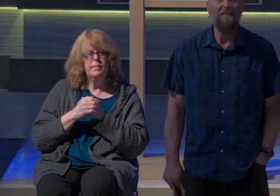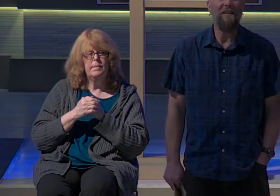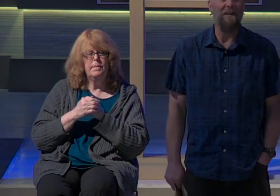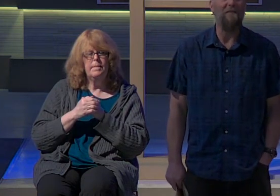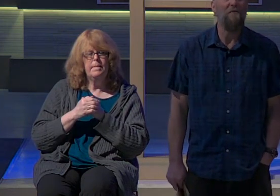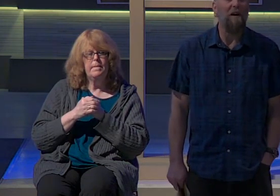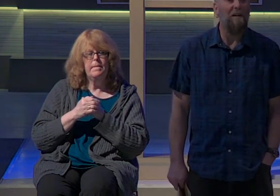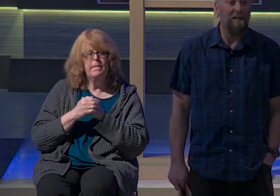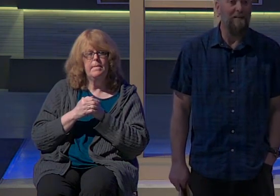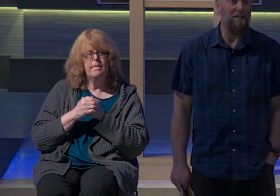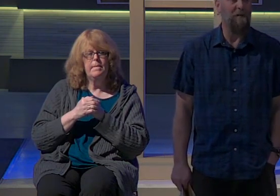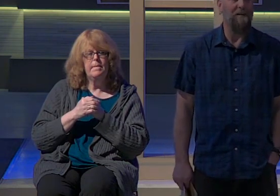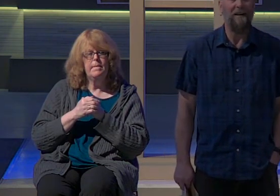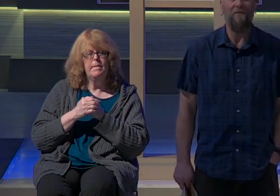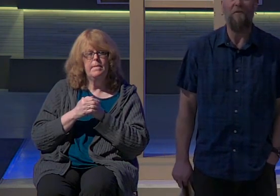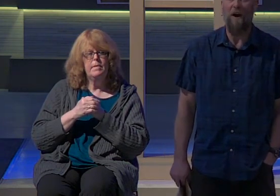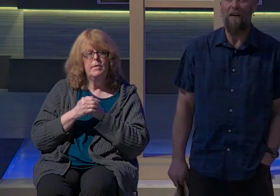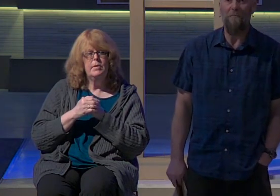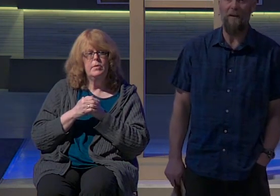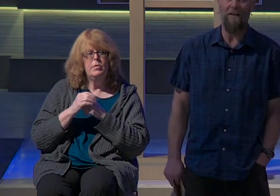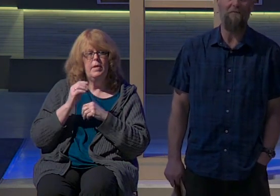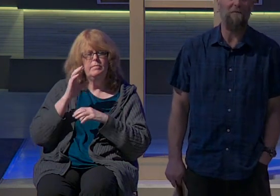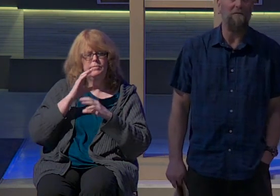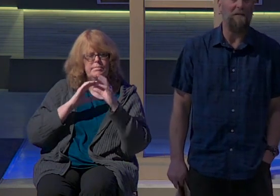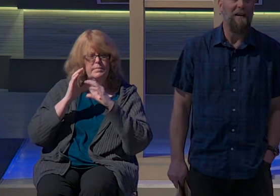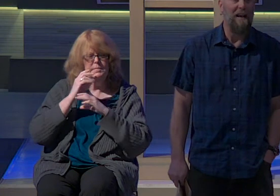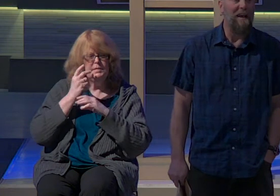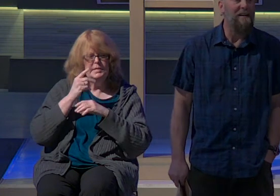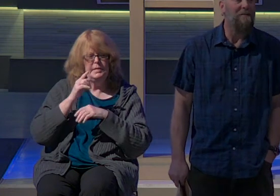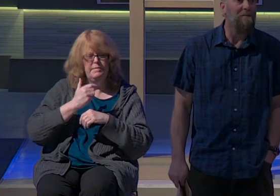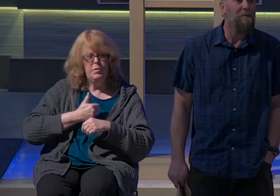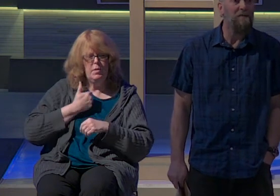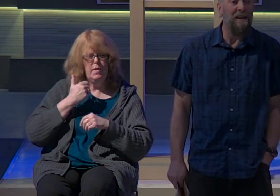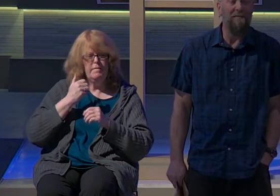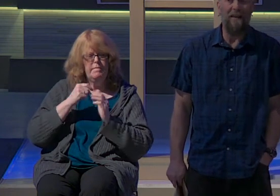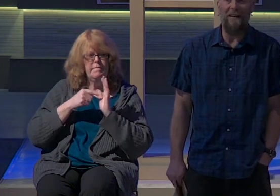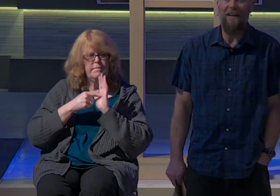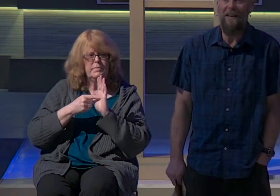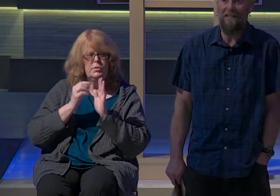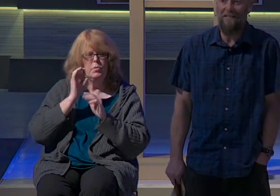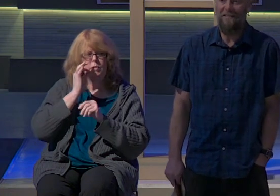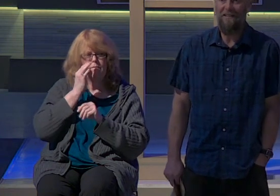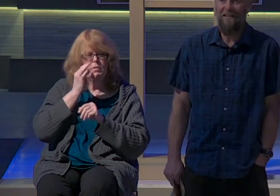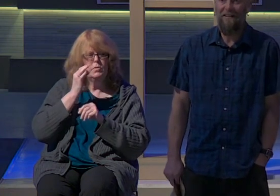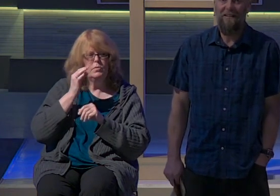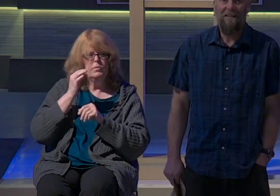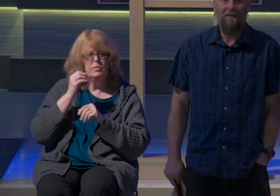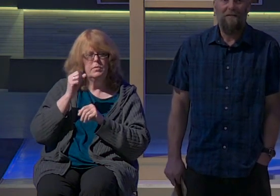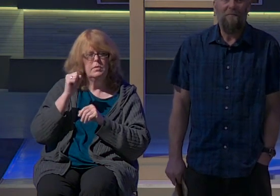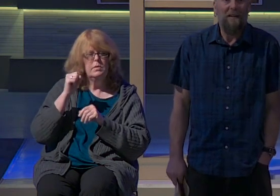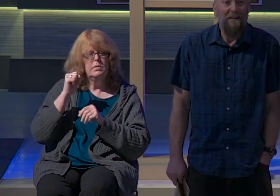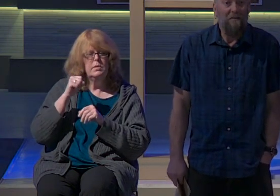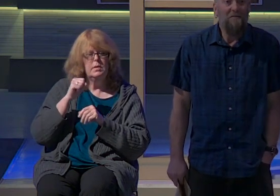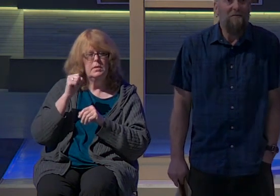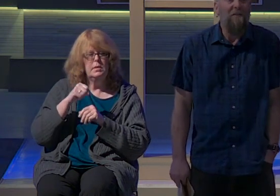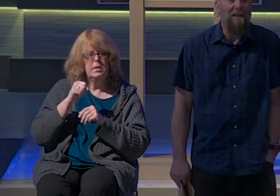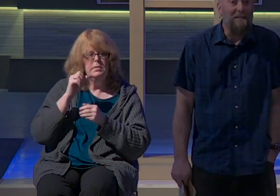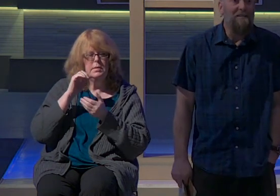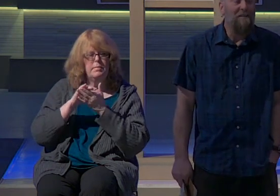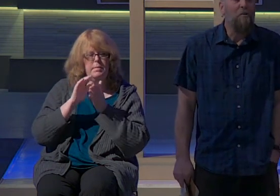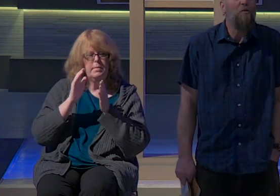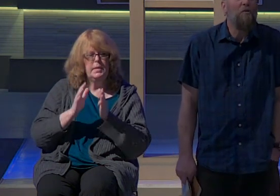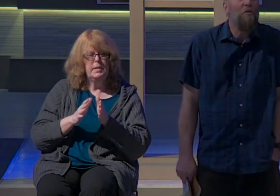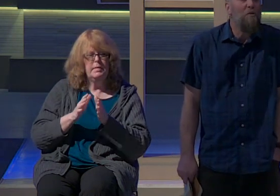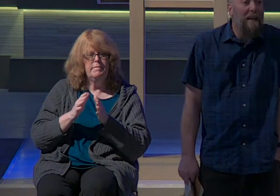examine to see if you are in the Spirit and if you are bearing fruit. And on the flip side of that, yes, believers,